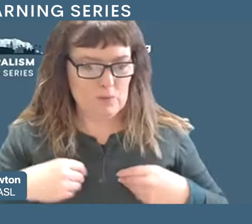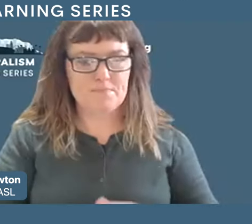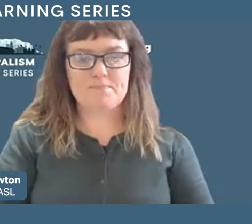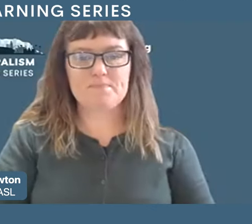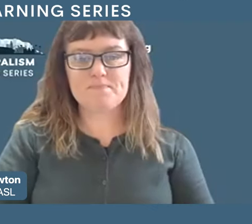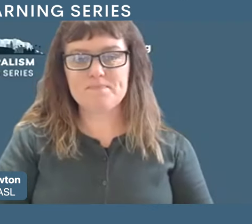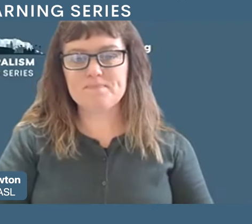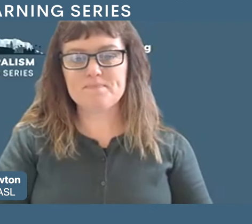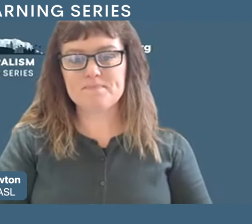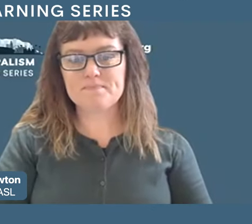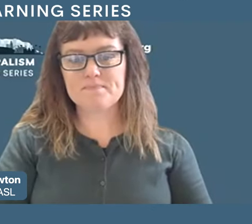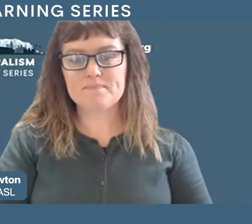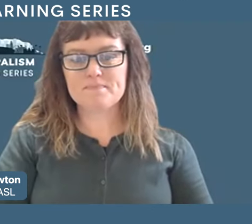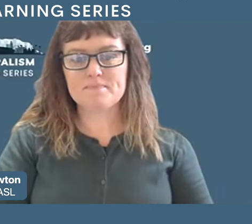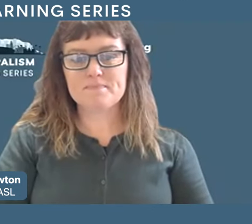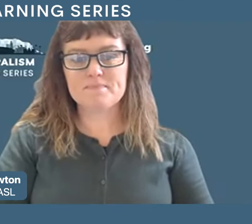Thank you.